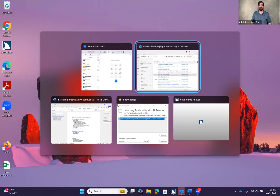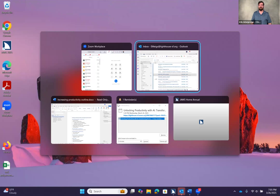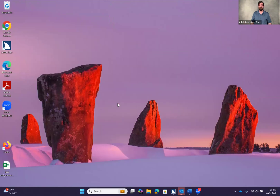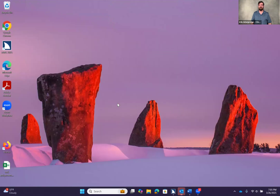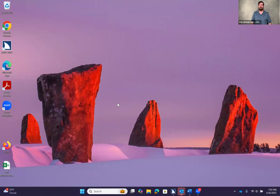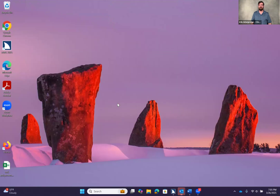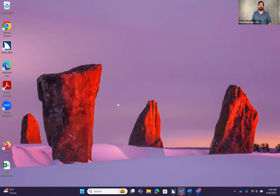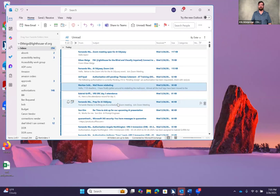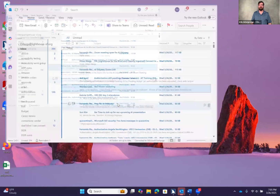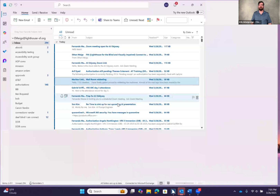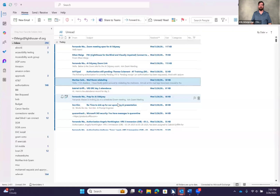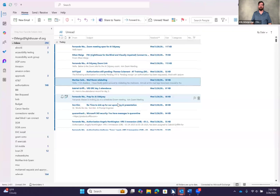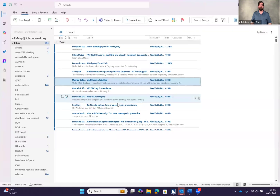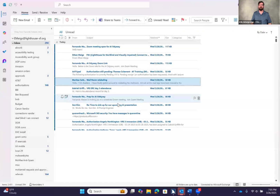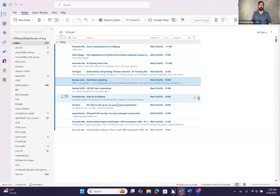And here we are.